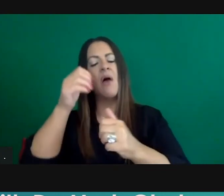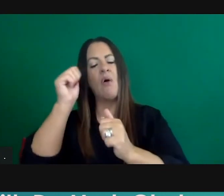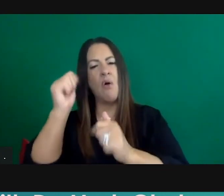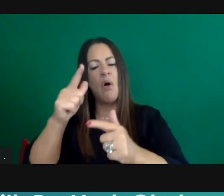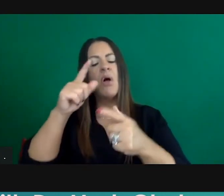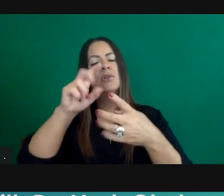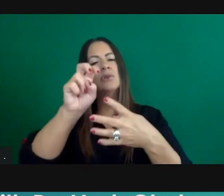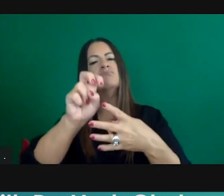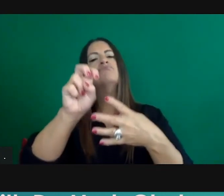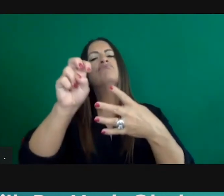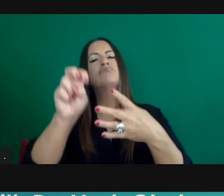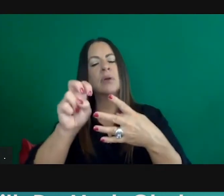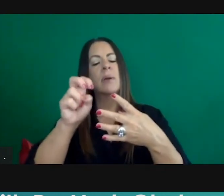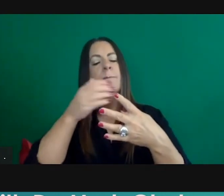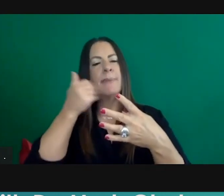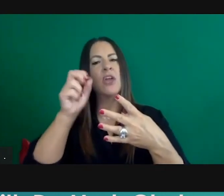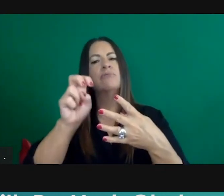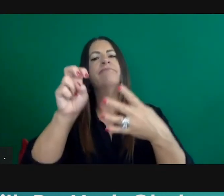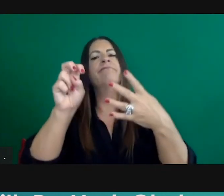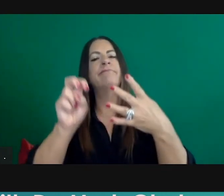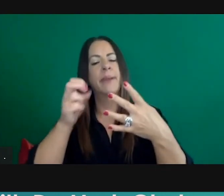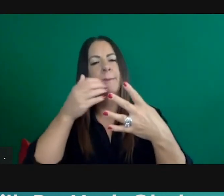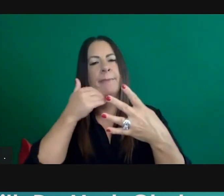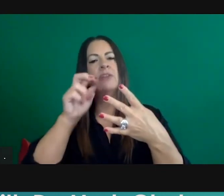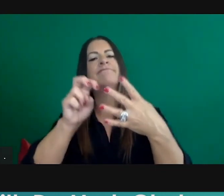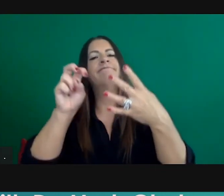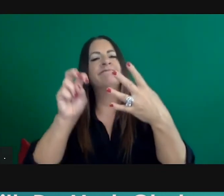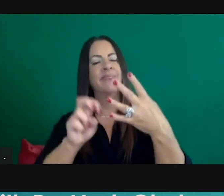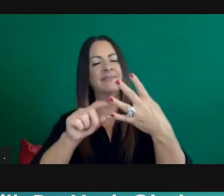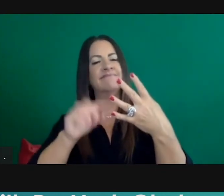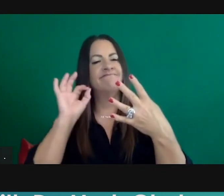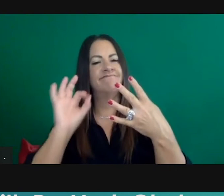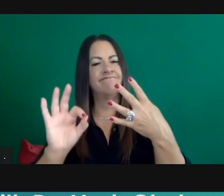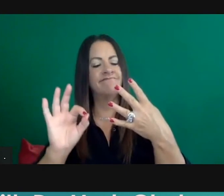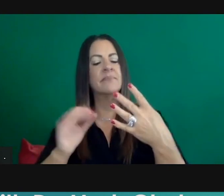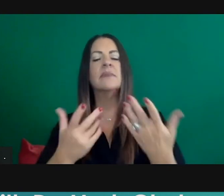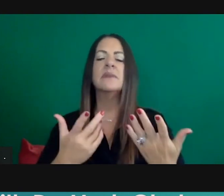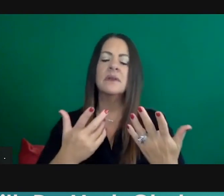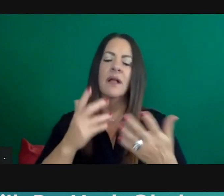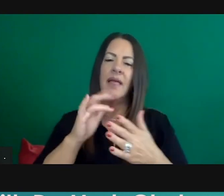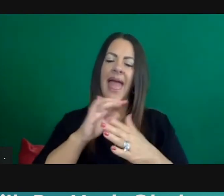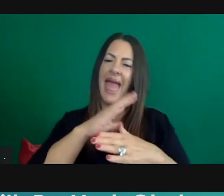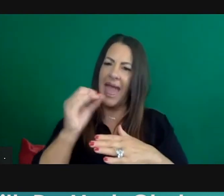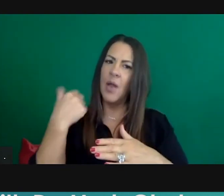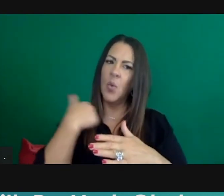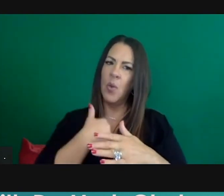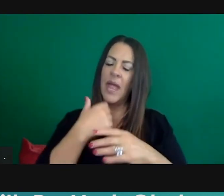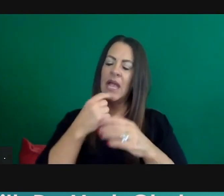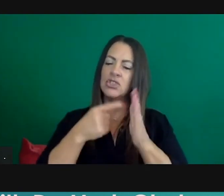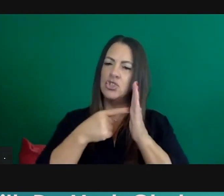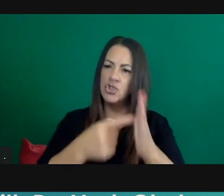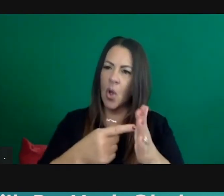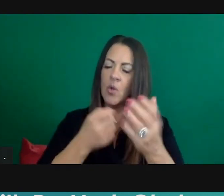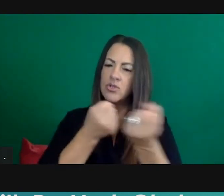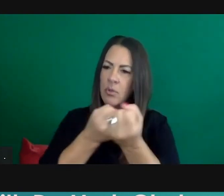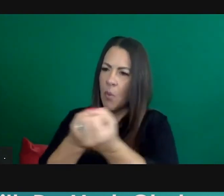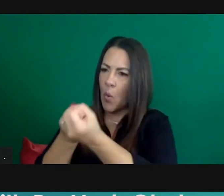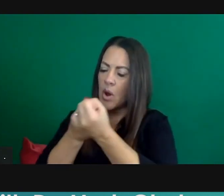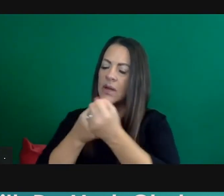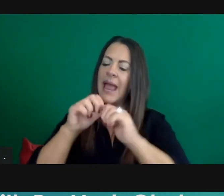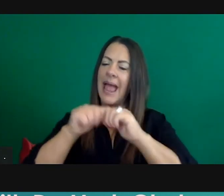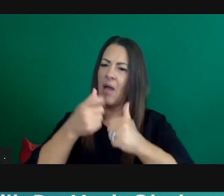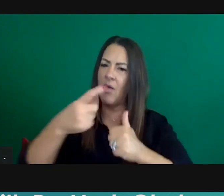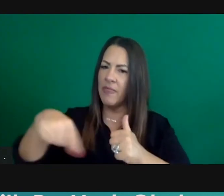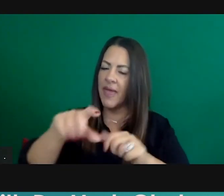San Diego to figure out how we can support and look at the numbers so that we make that